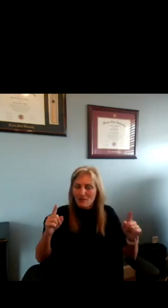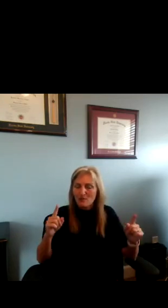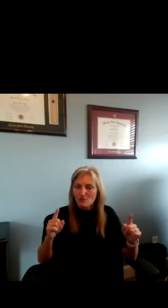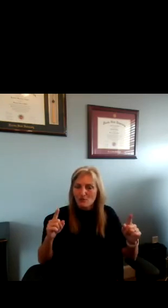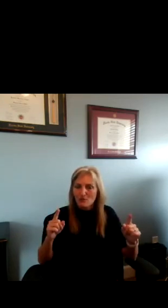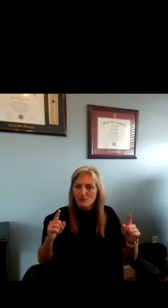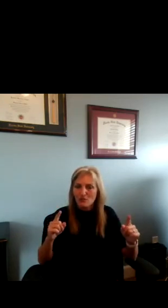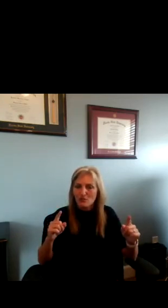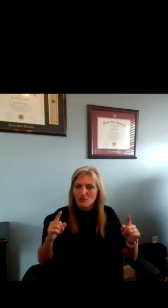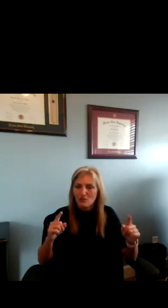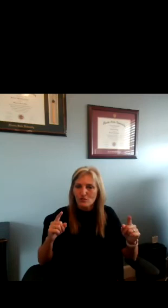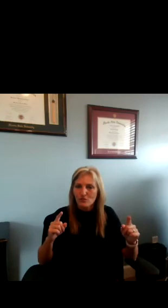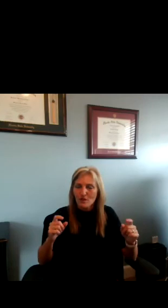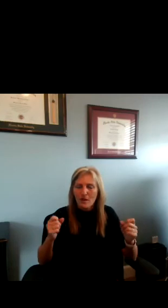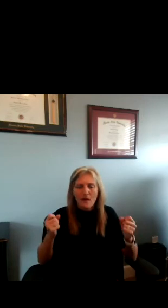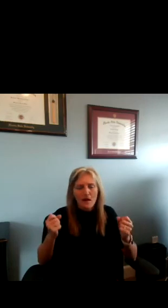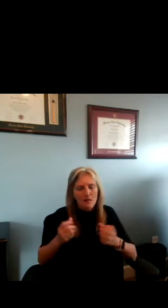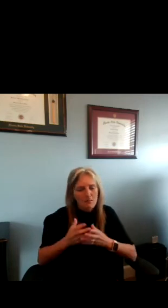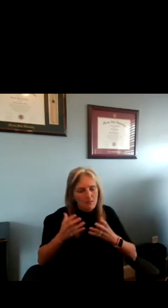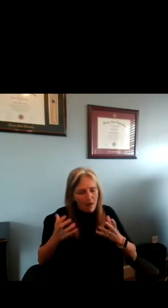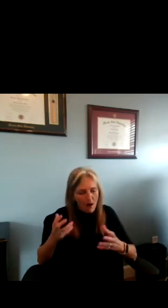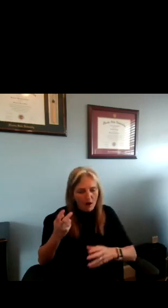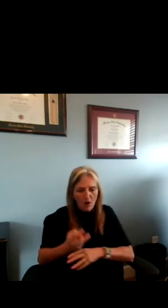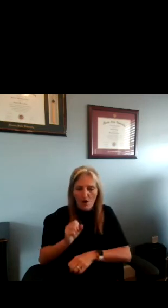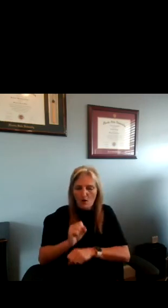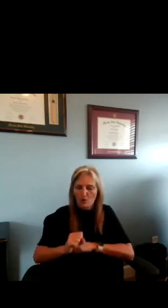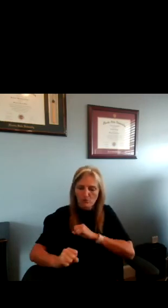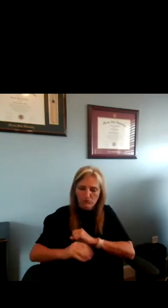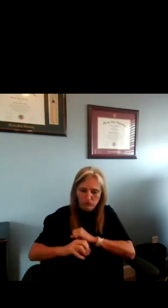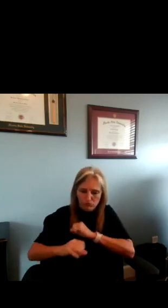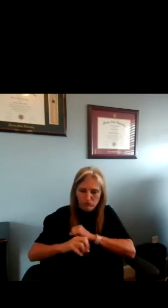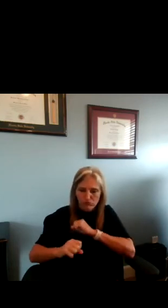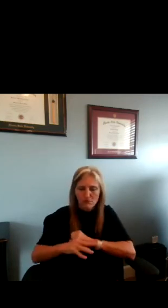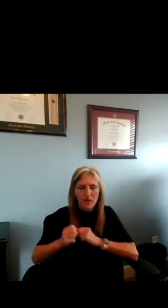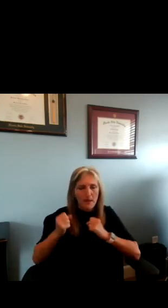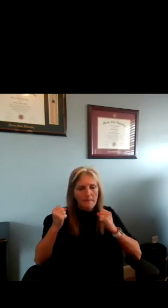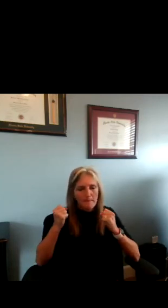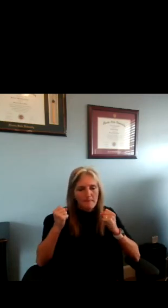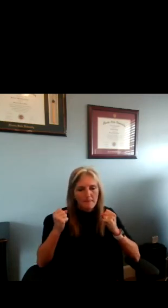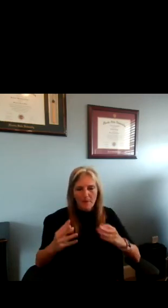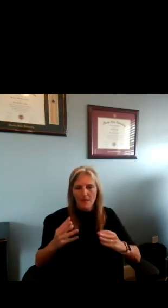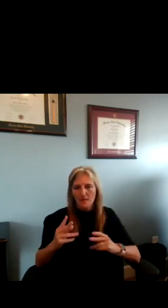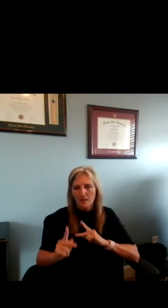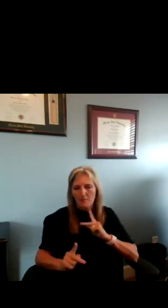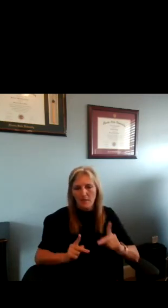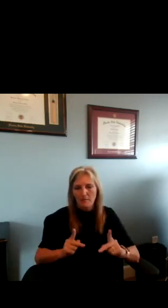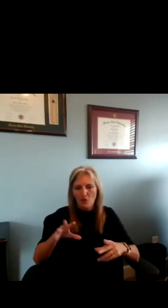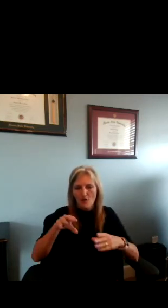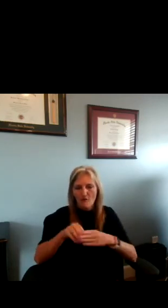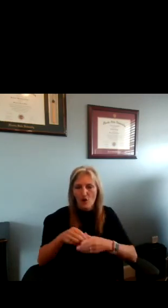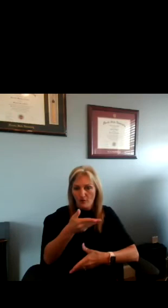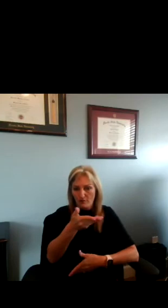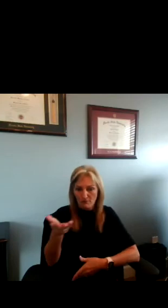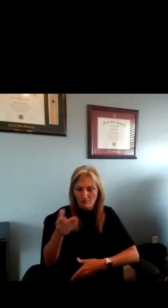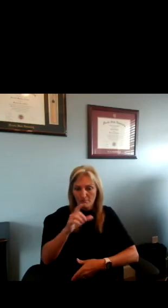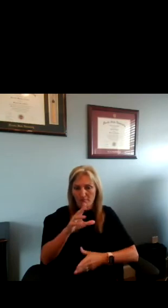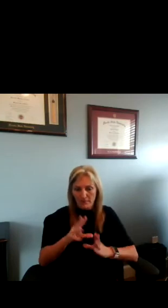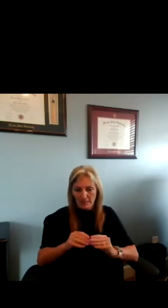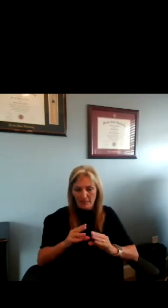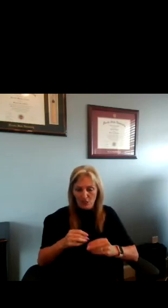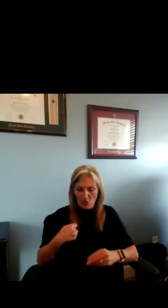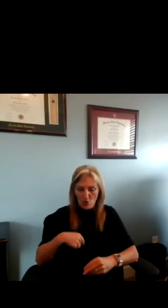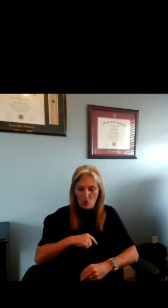through lots of hard work and advocacy, again, of many of the people in this Zoom room, we have come